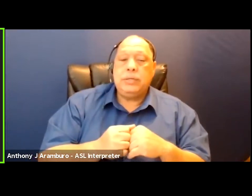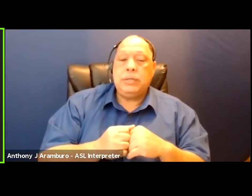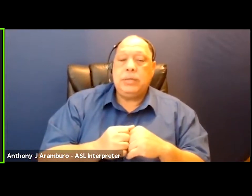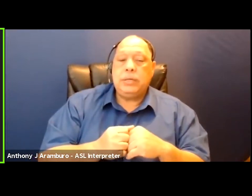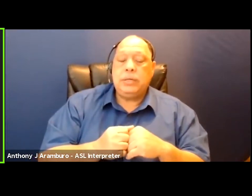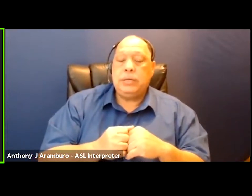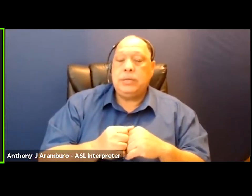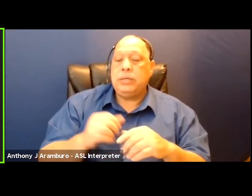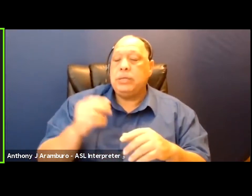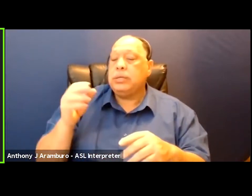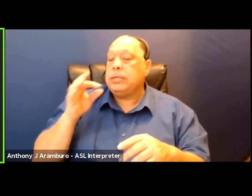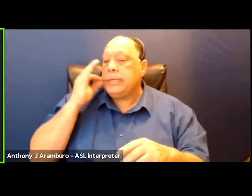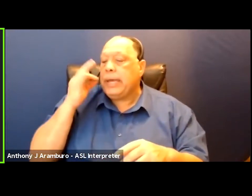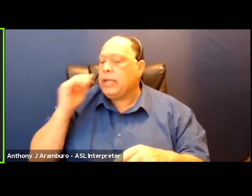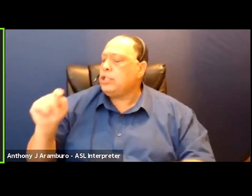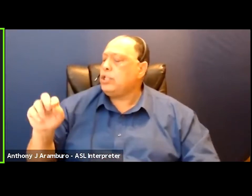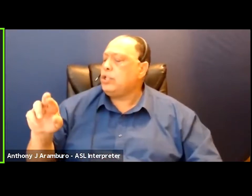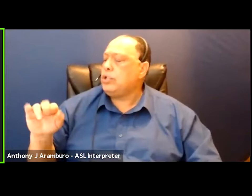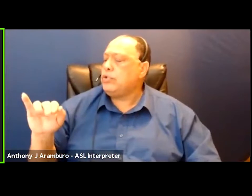Trixie!